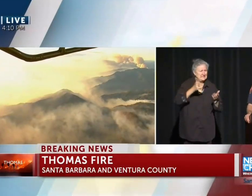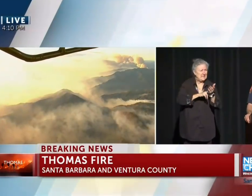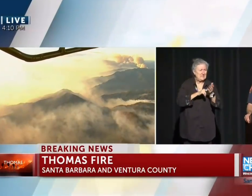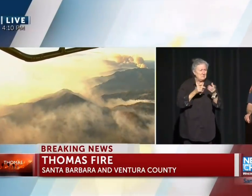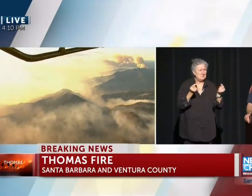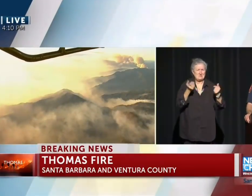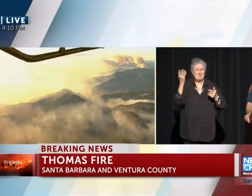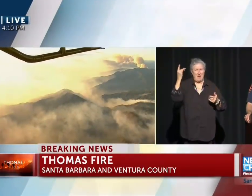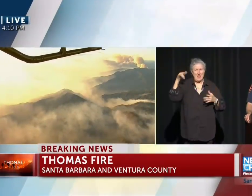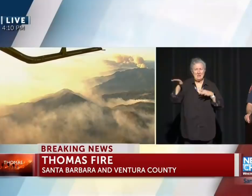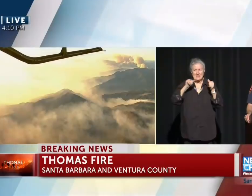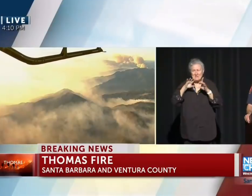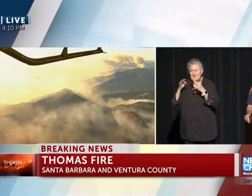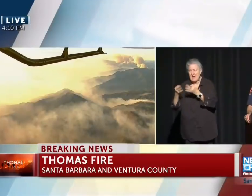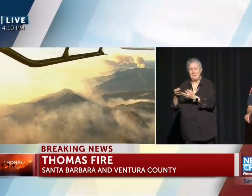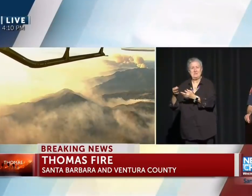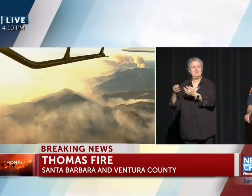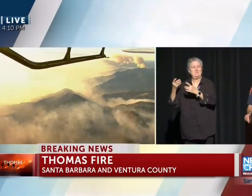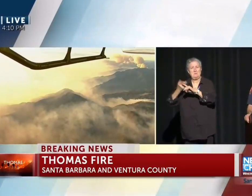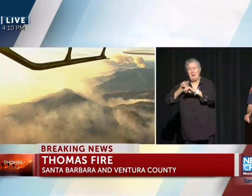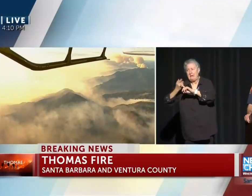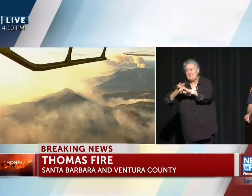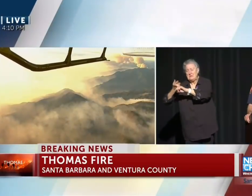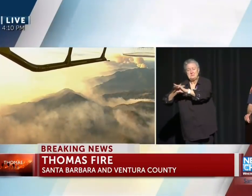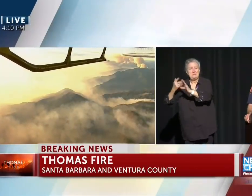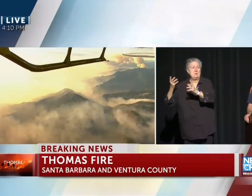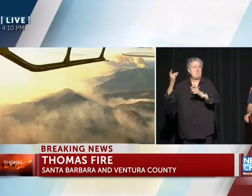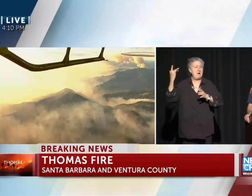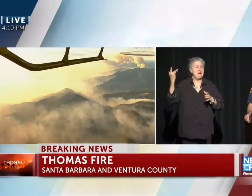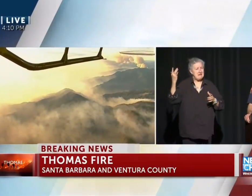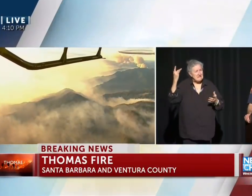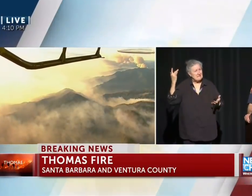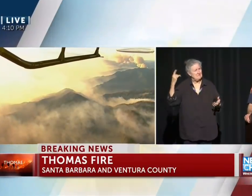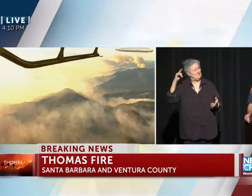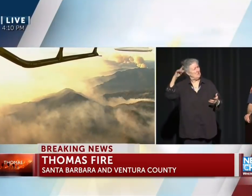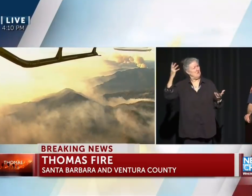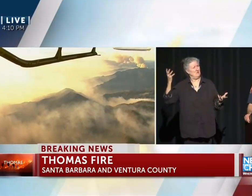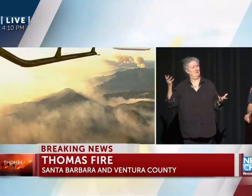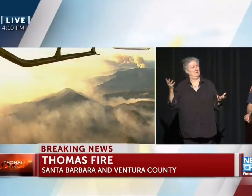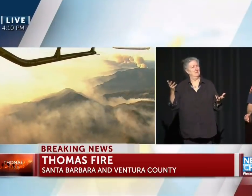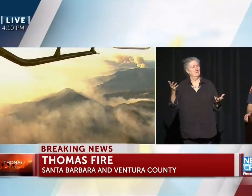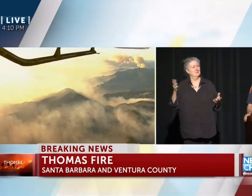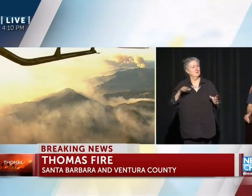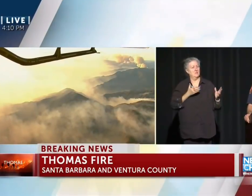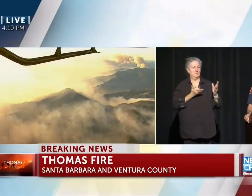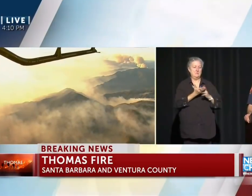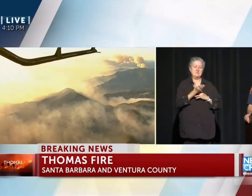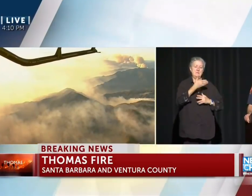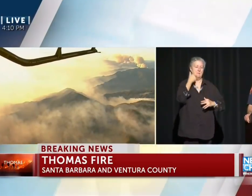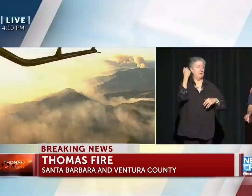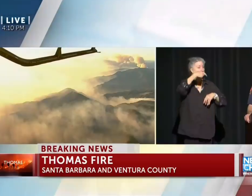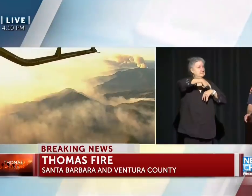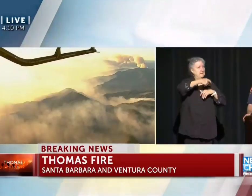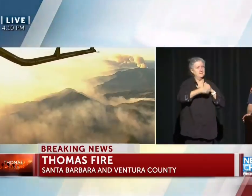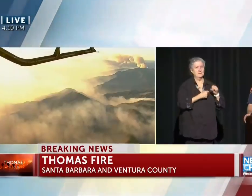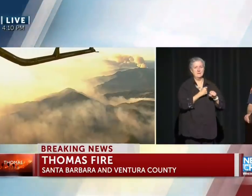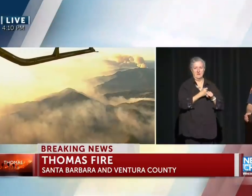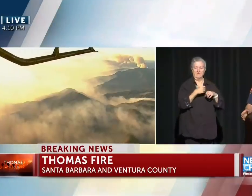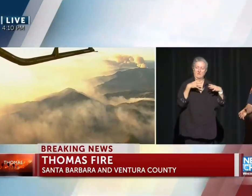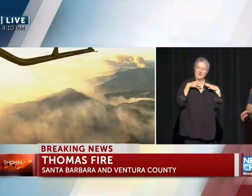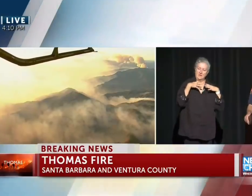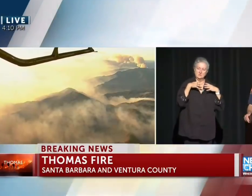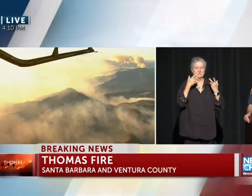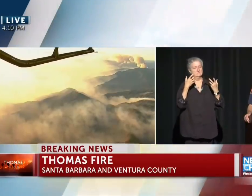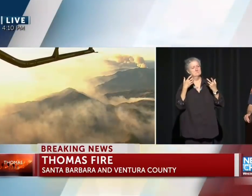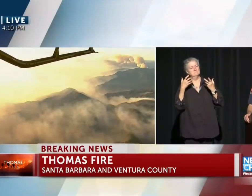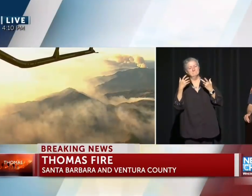up to do this? Why do you leave your families for months at a time to do this through some of the best times of the year to vacation